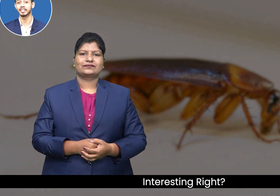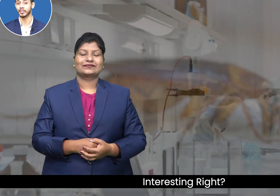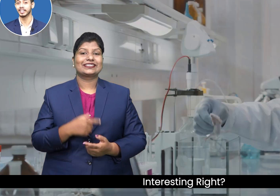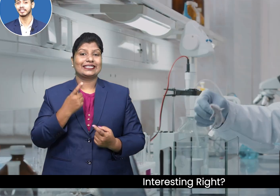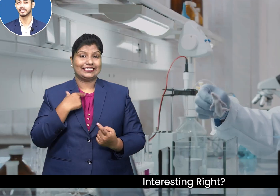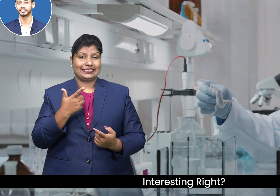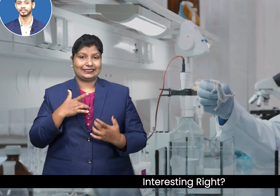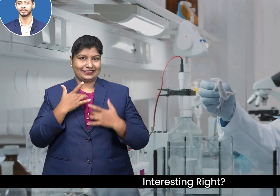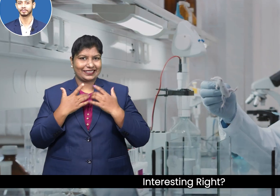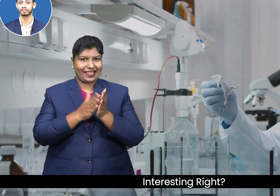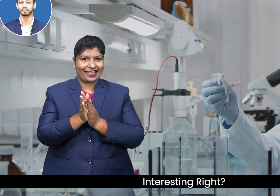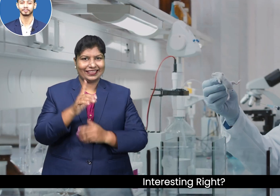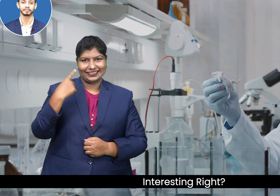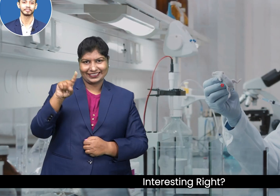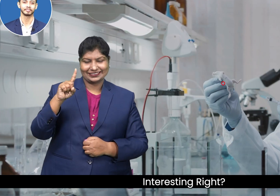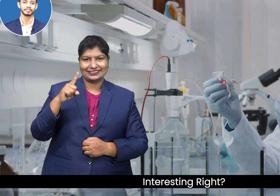Interesting, right?